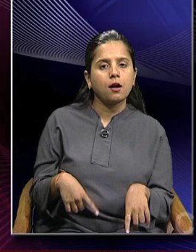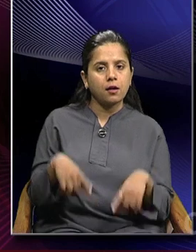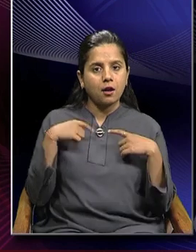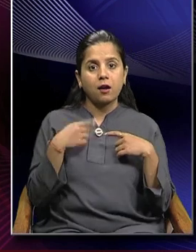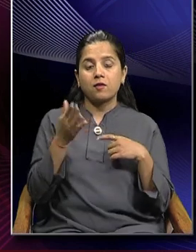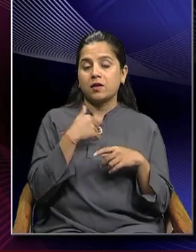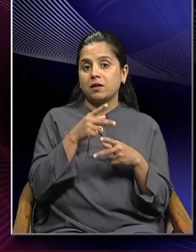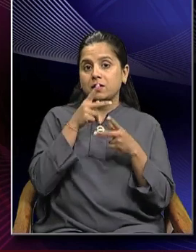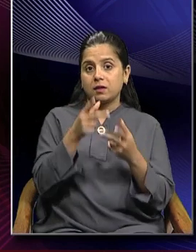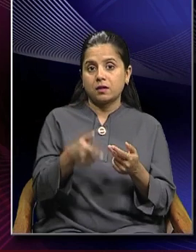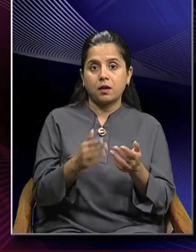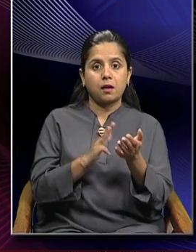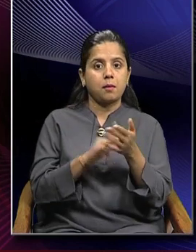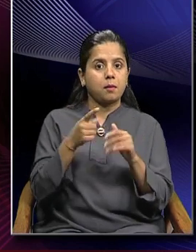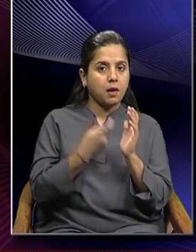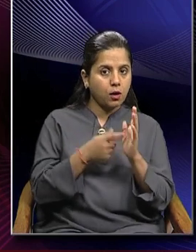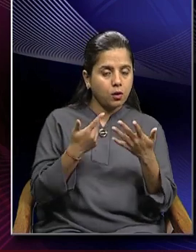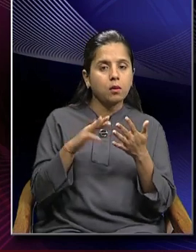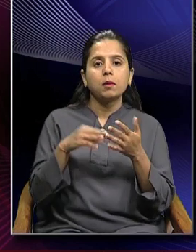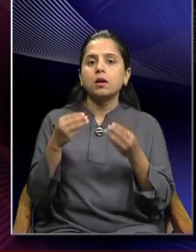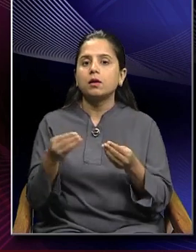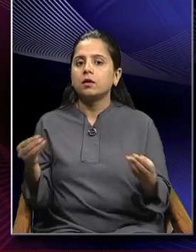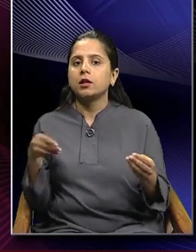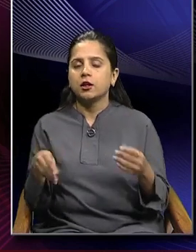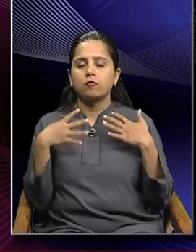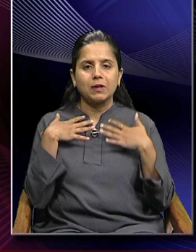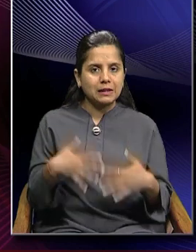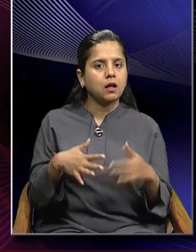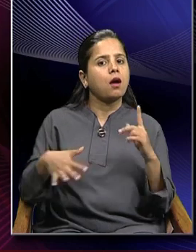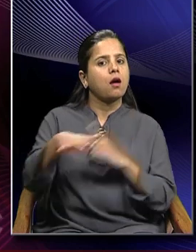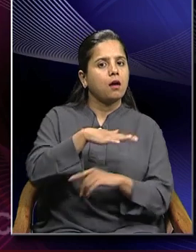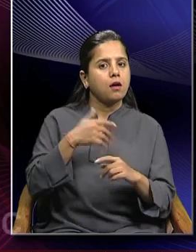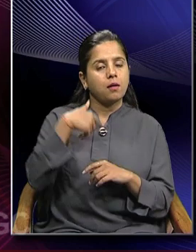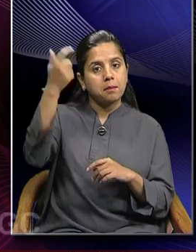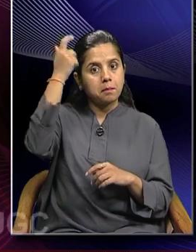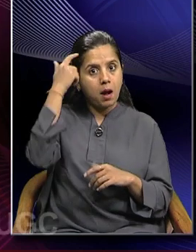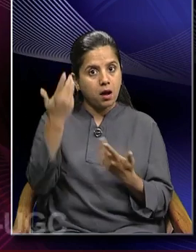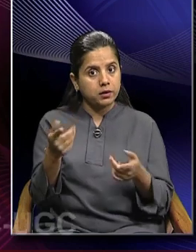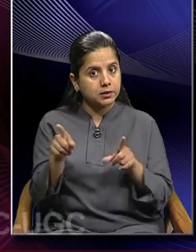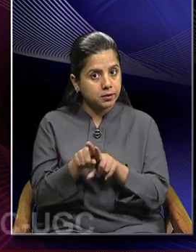say matter or material, it belongs to the physical aspect. When I say mind, it is